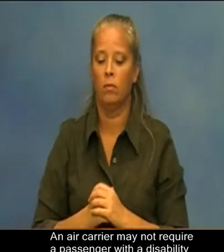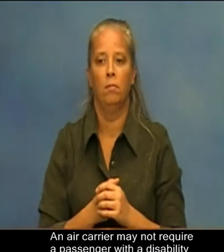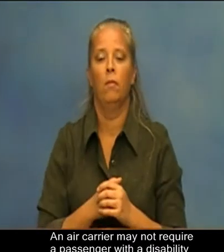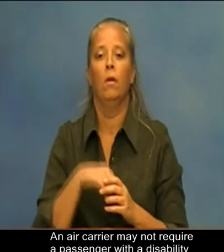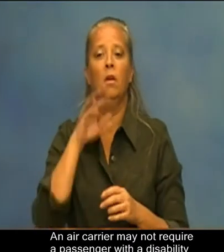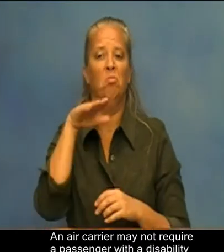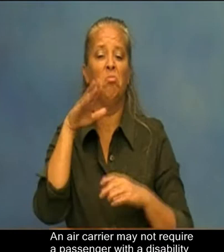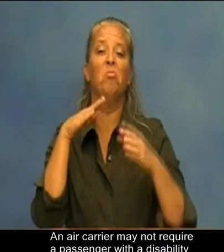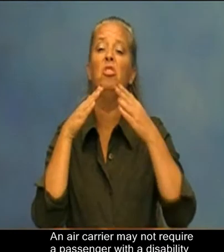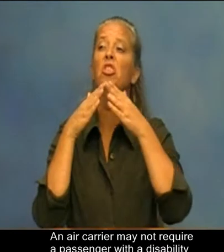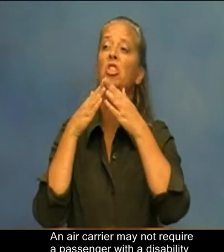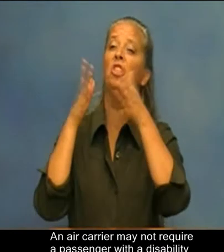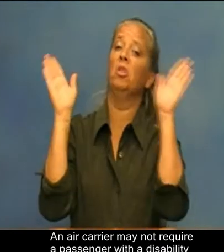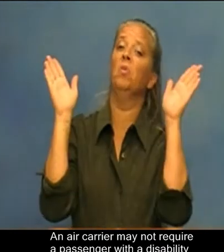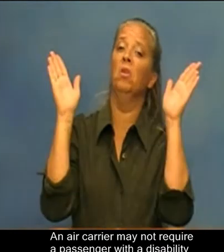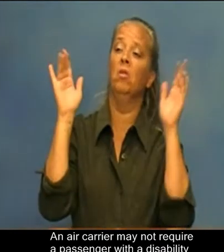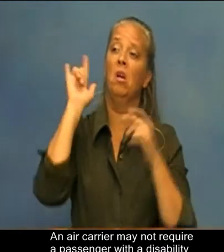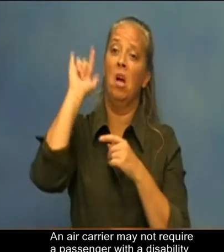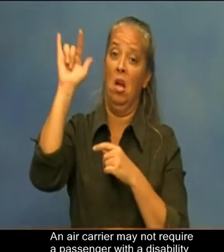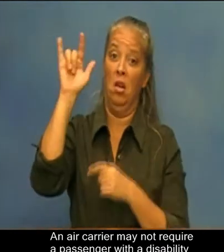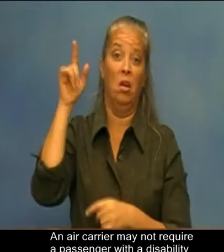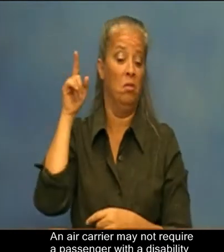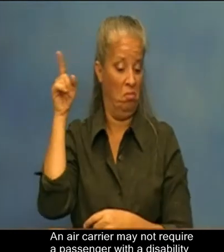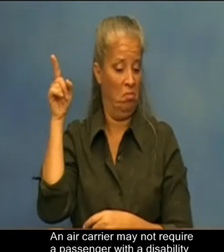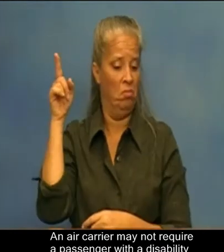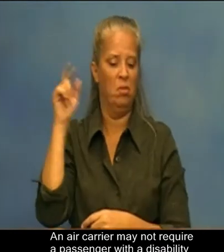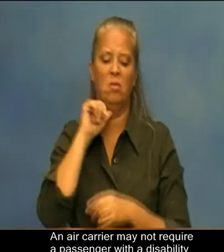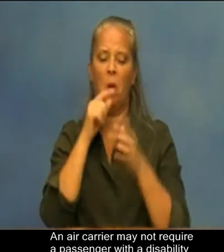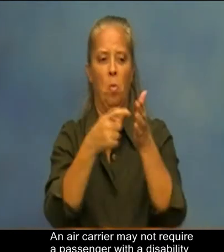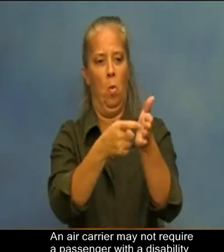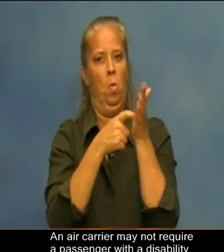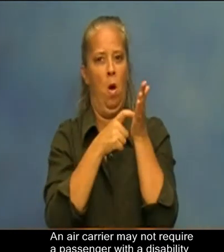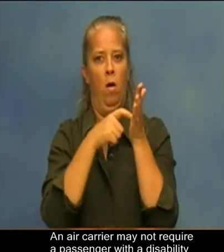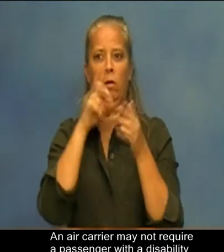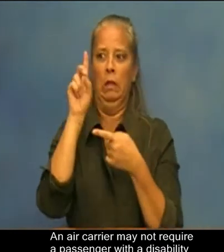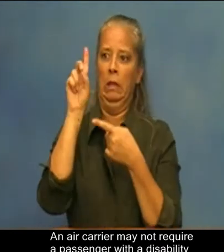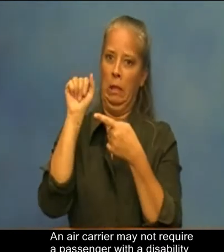An air carrier may not require a passenger with a disability